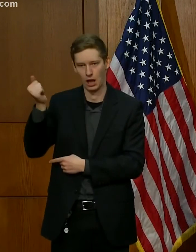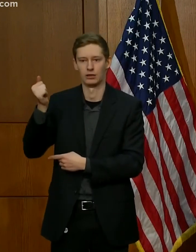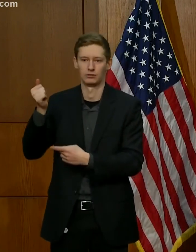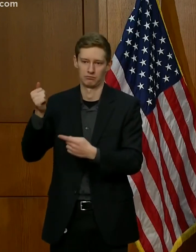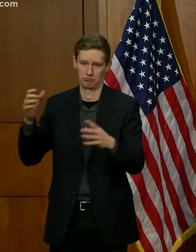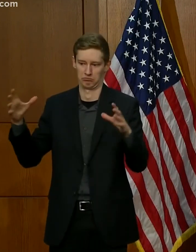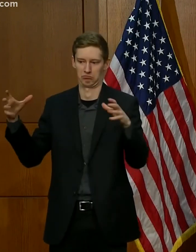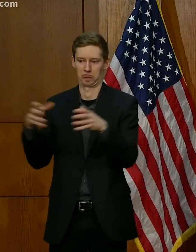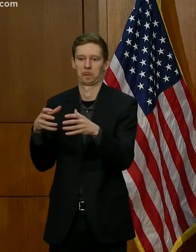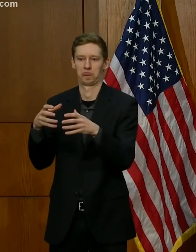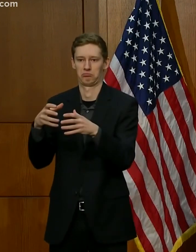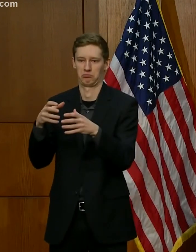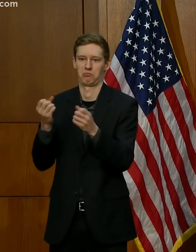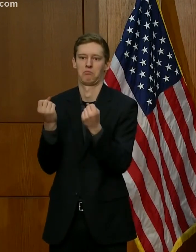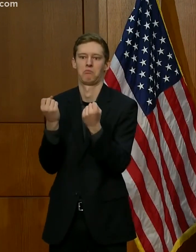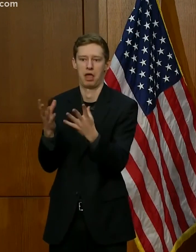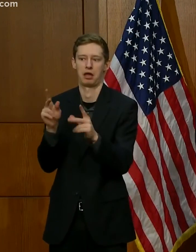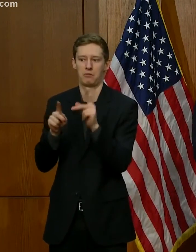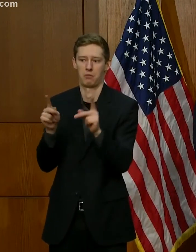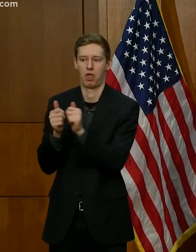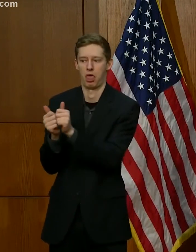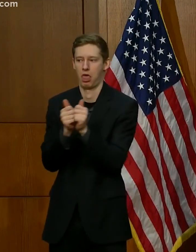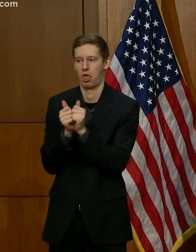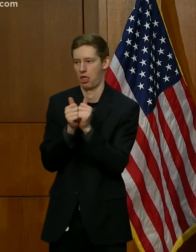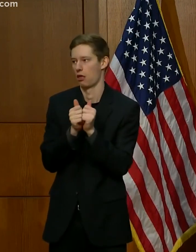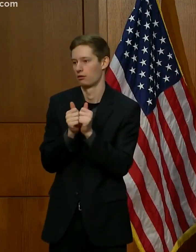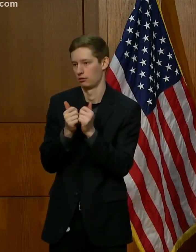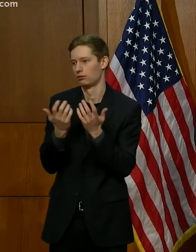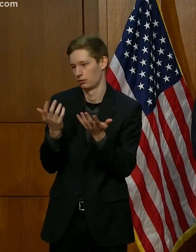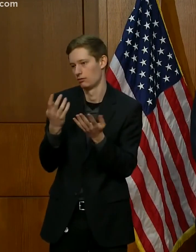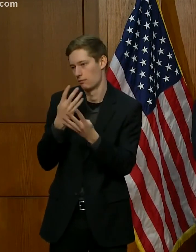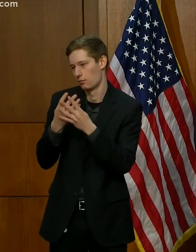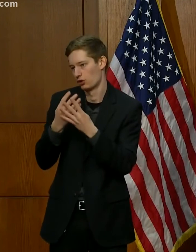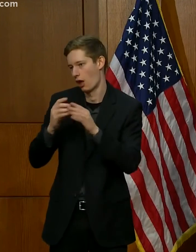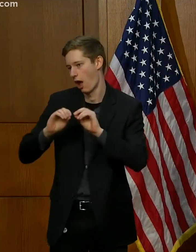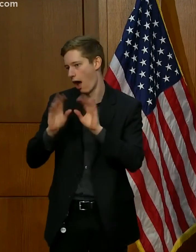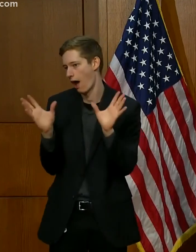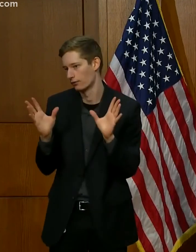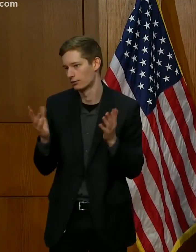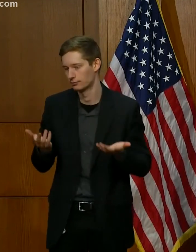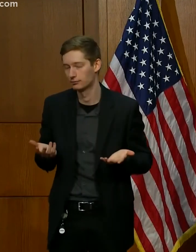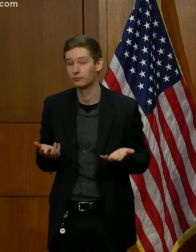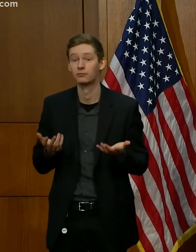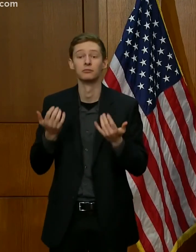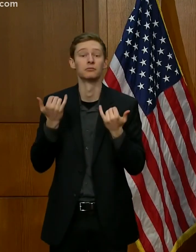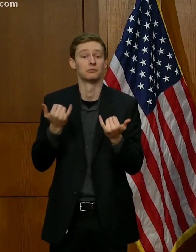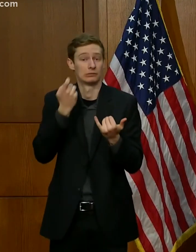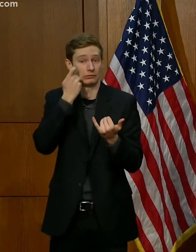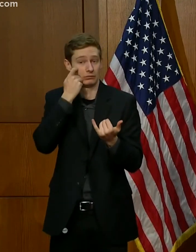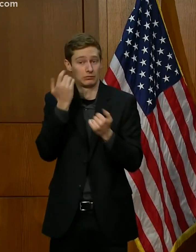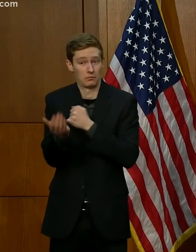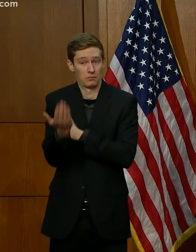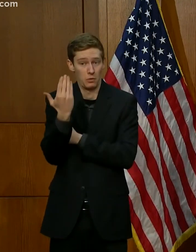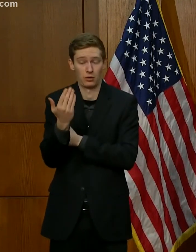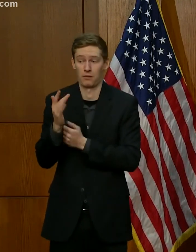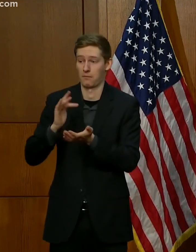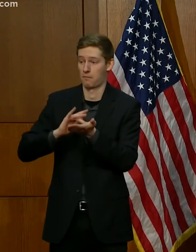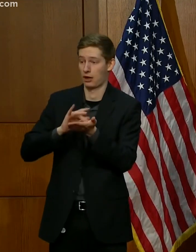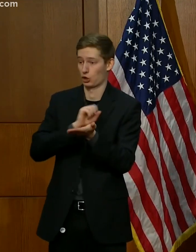that our prisons obviously have to experience. So as of this morning, Department of Corrections medical